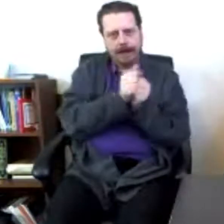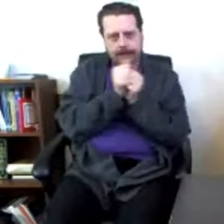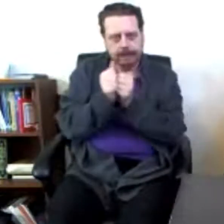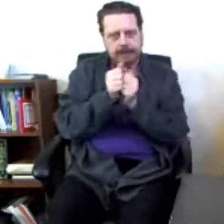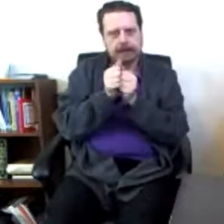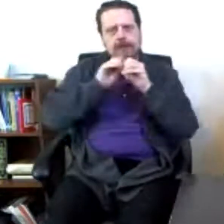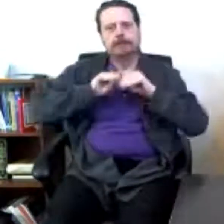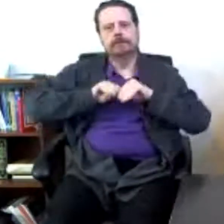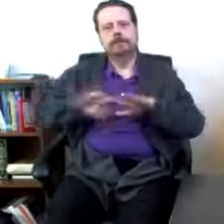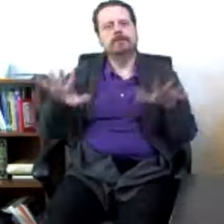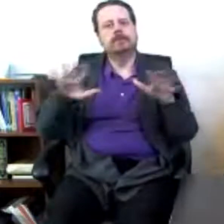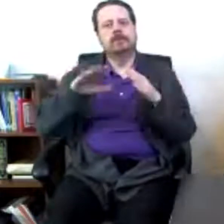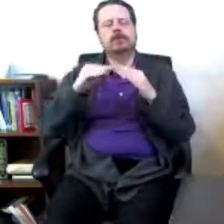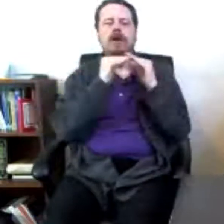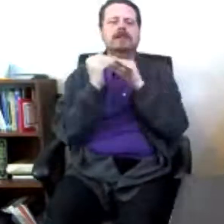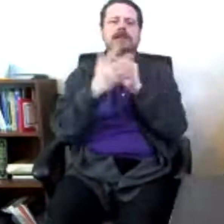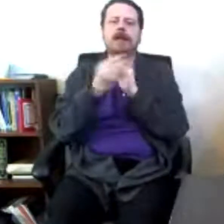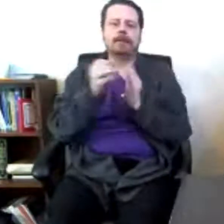justice.